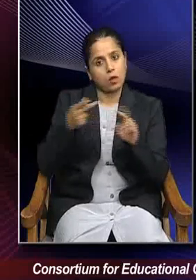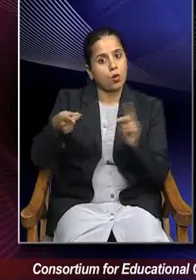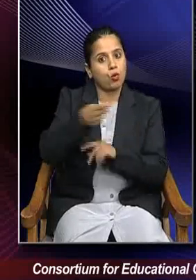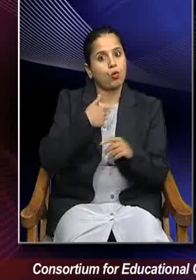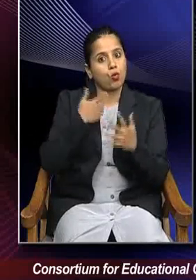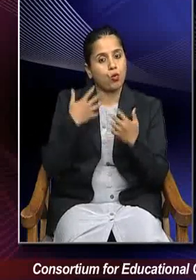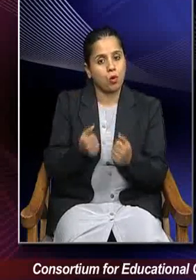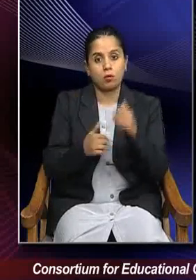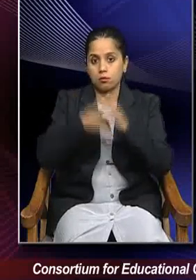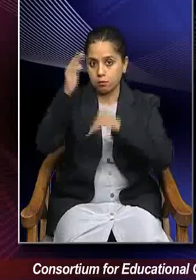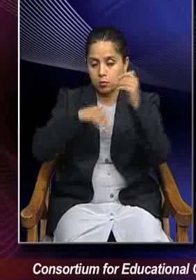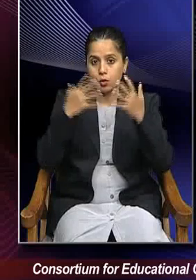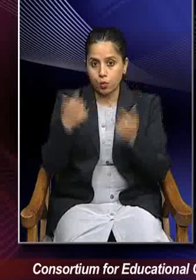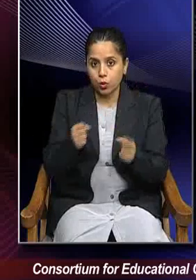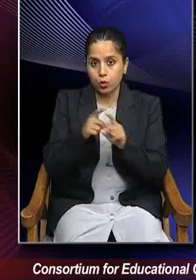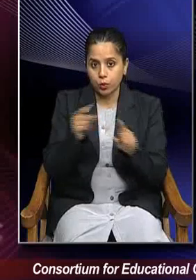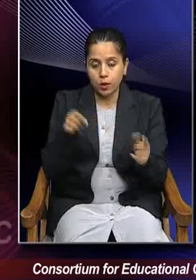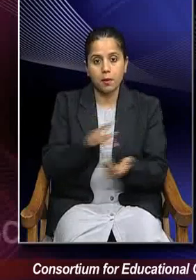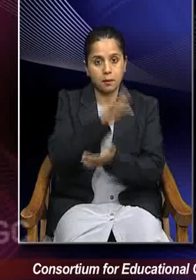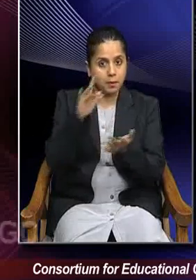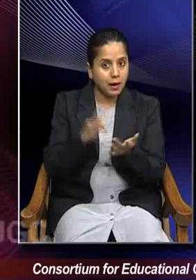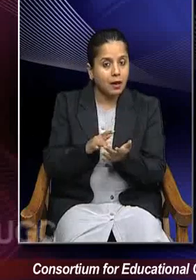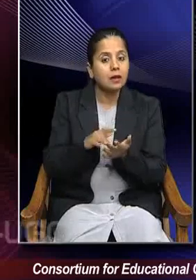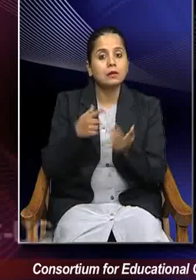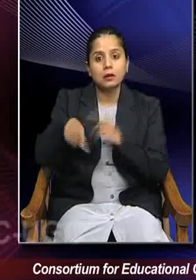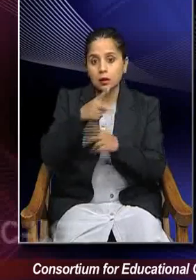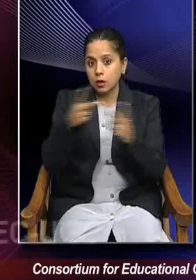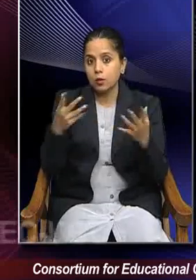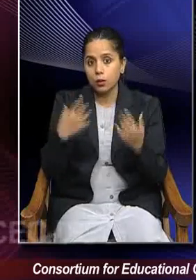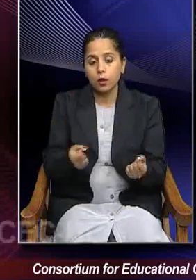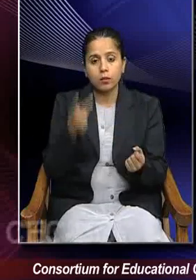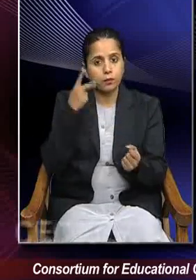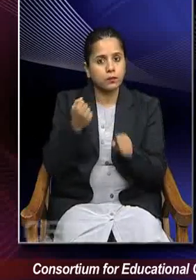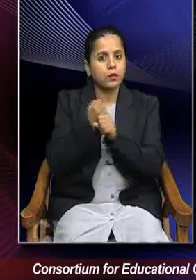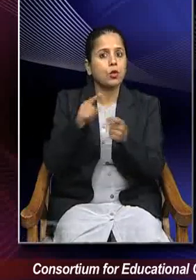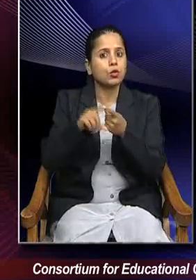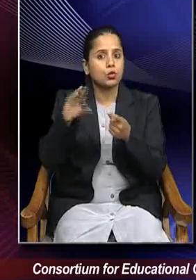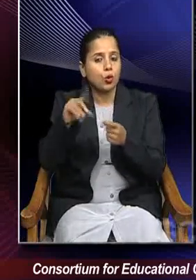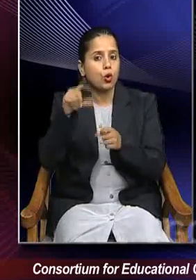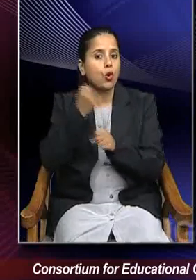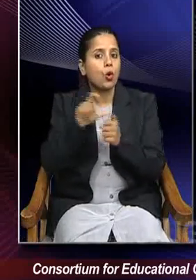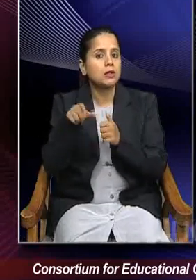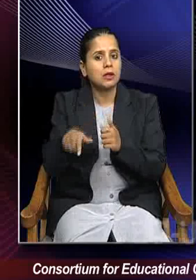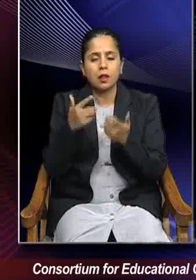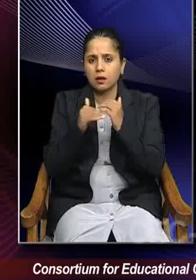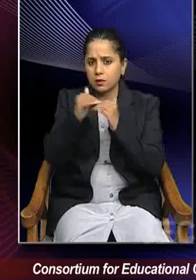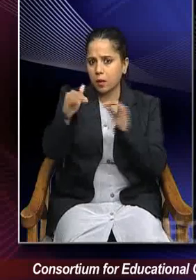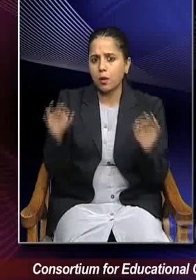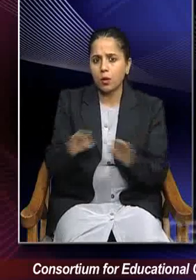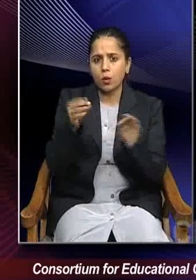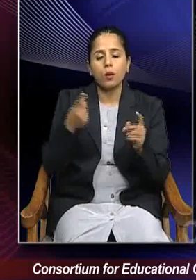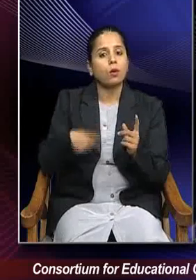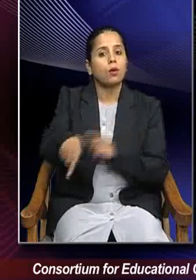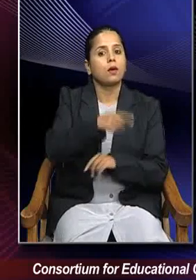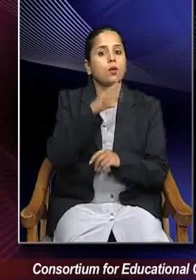do construction activities in regions and locations which are not geologically very stable, so we are